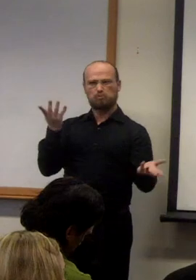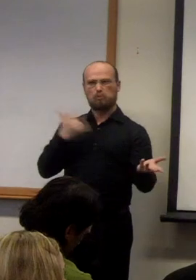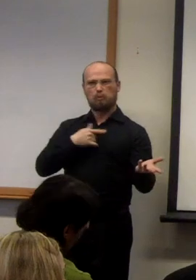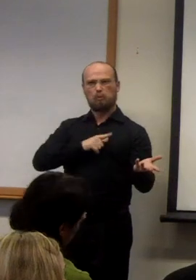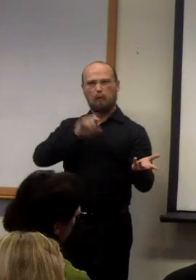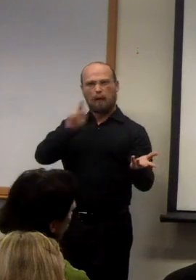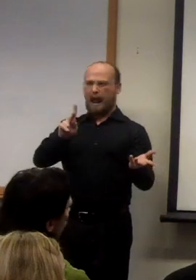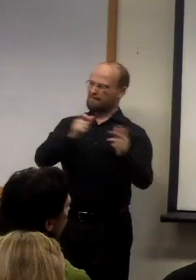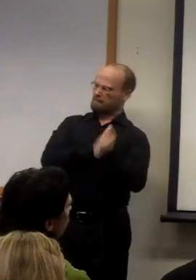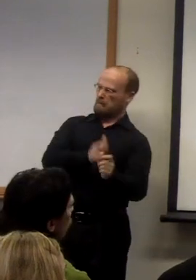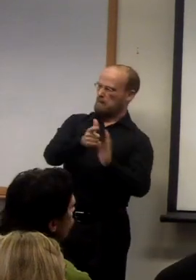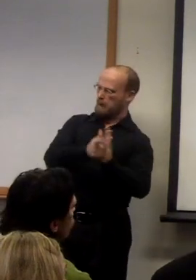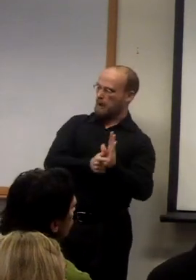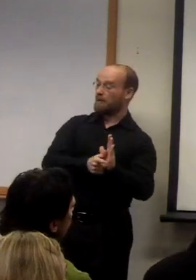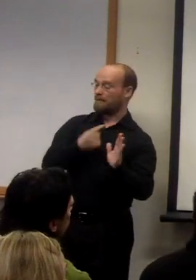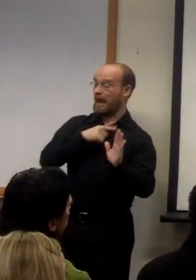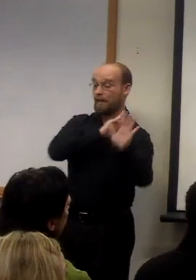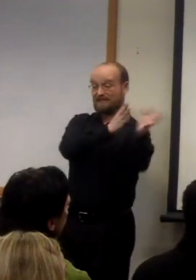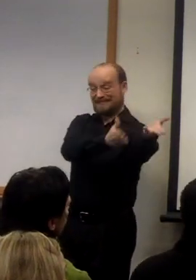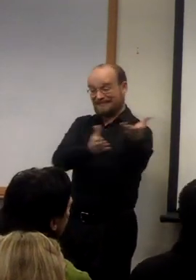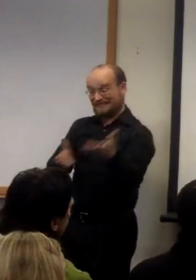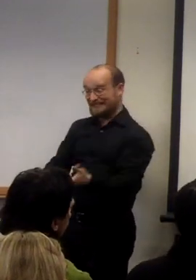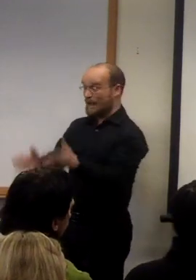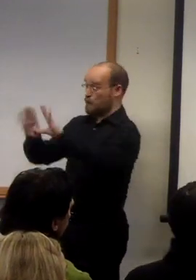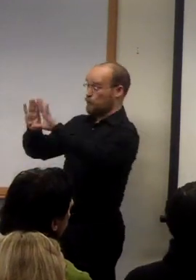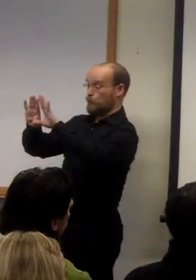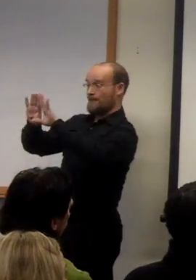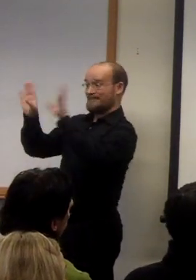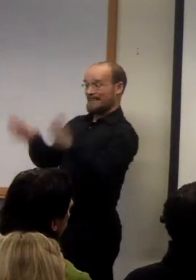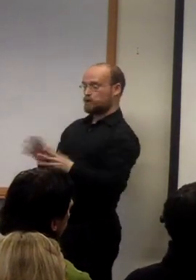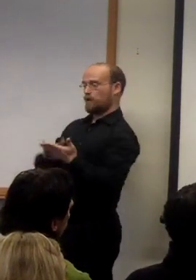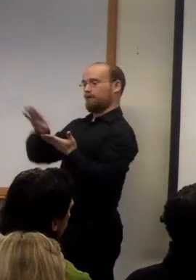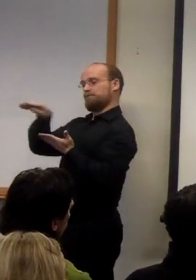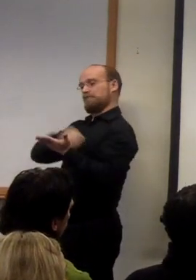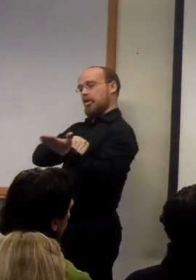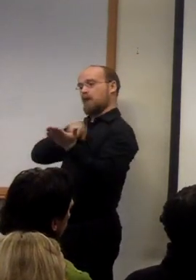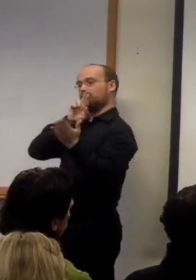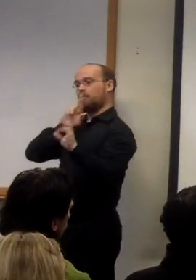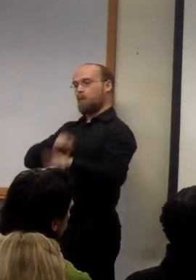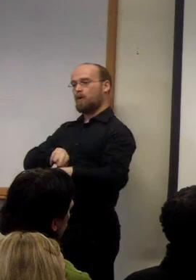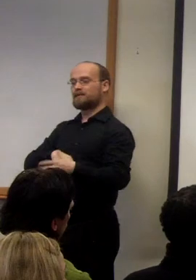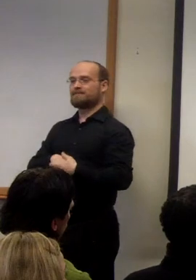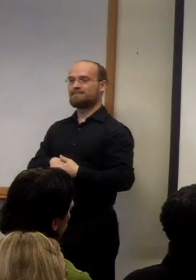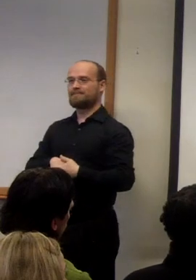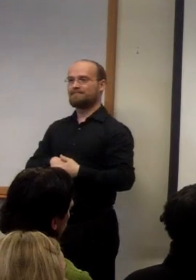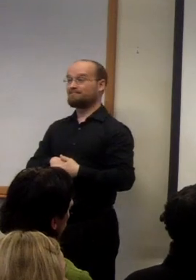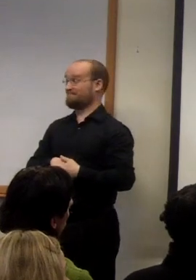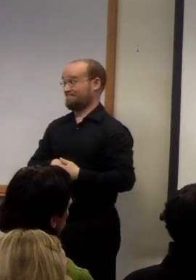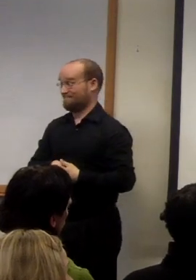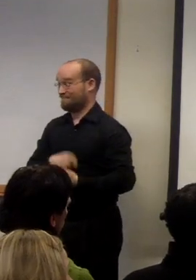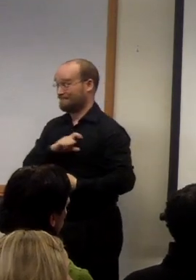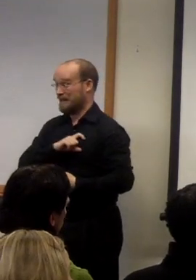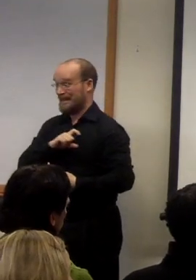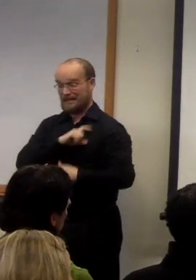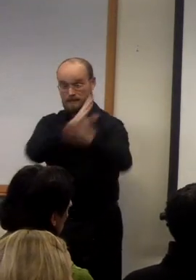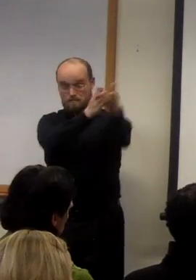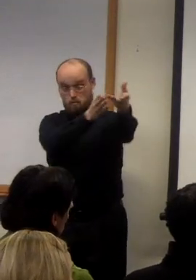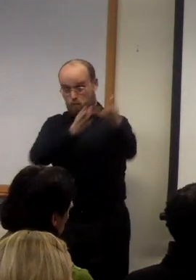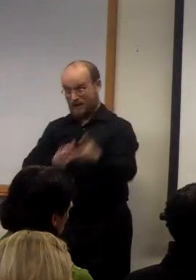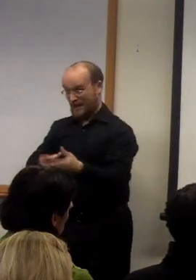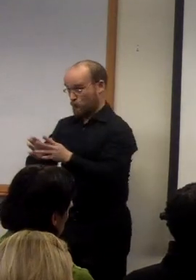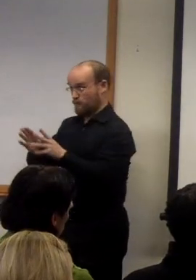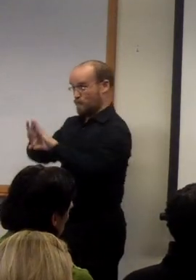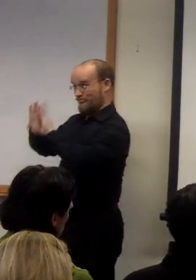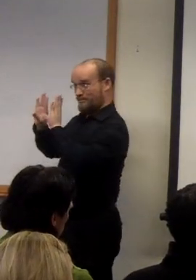so. But let me take you down to the station, and let's fill out a report." Right? They didn't even do that. And that's the nature